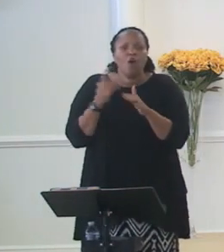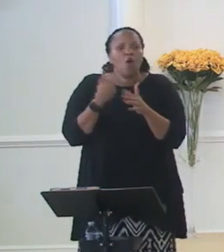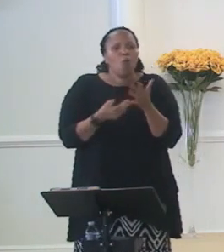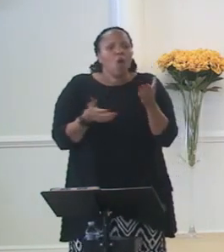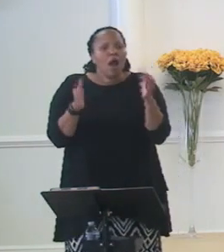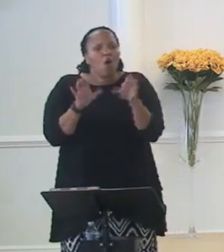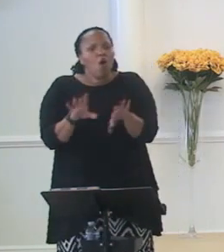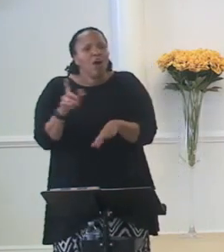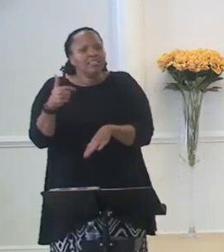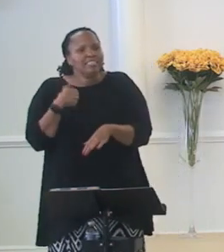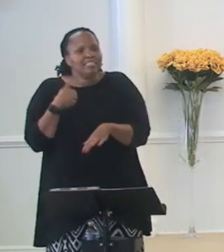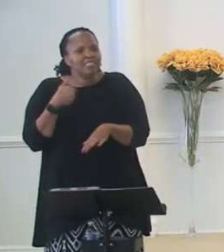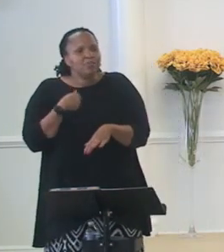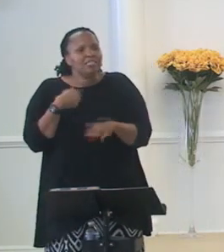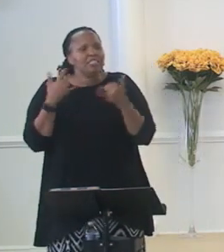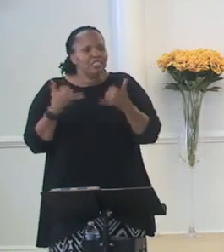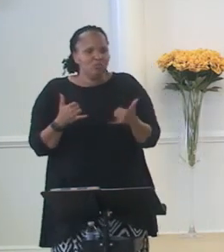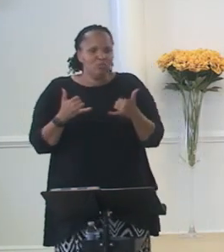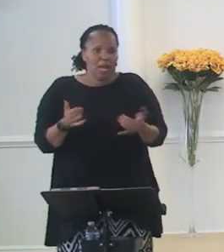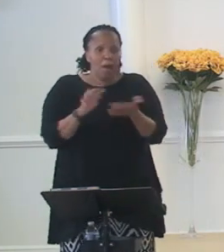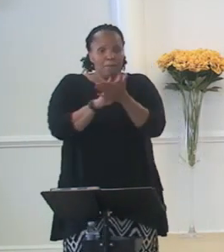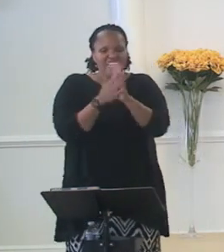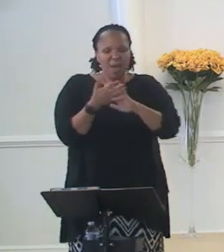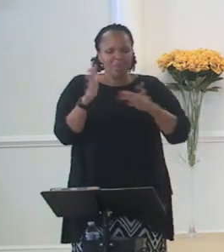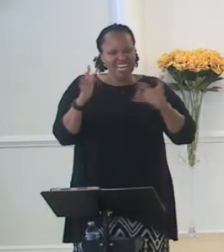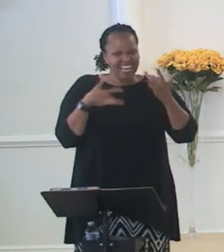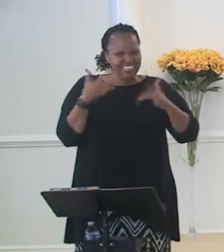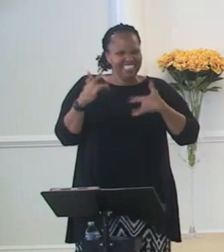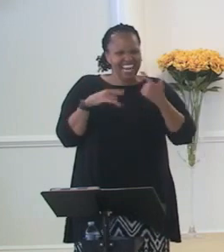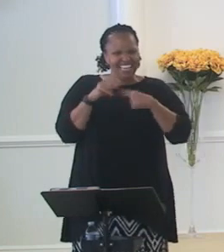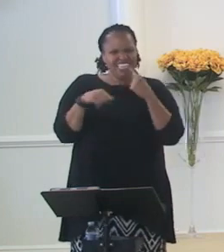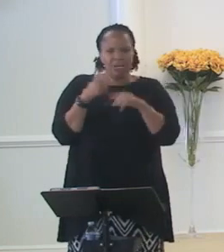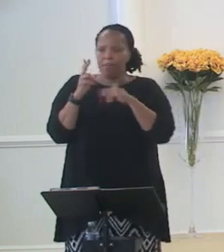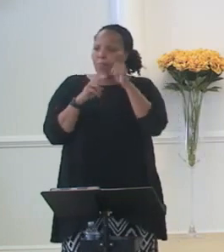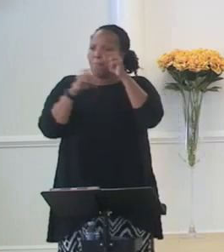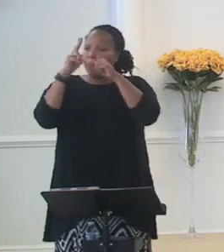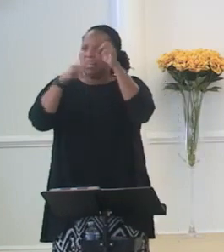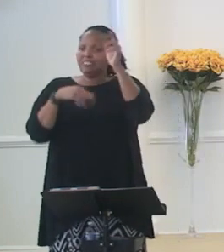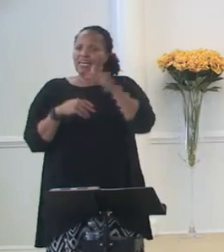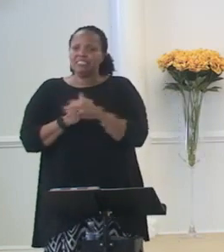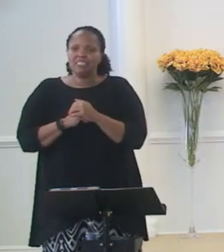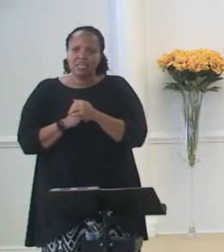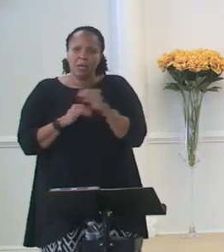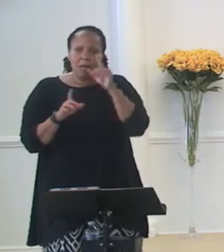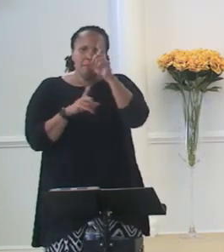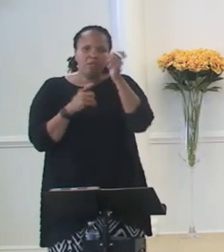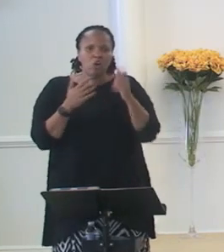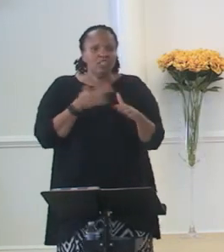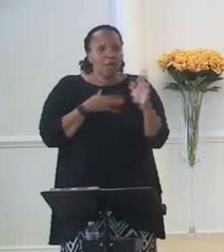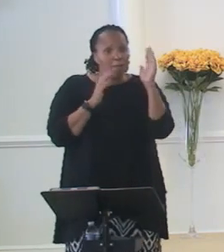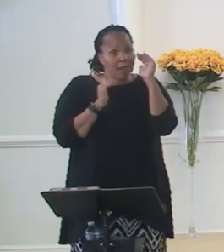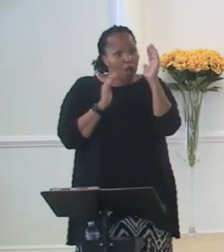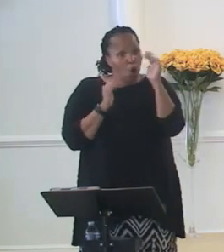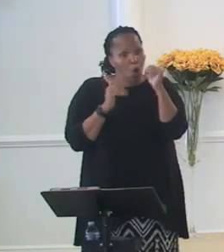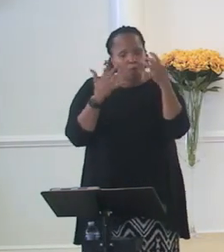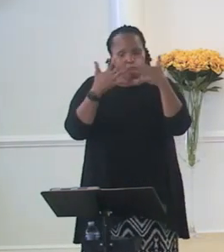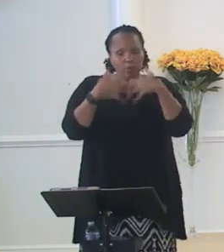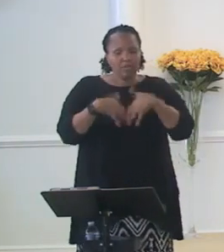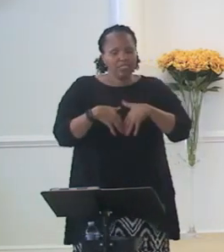me to now get excited about the process of building because of my hope of the breaking